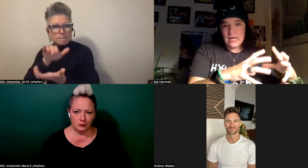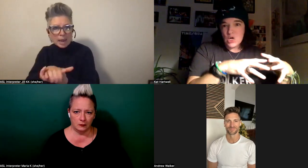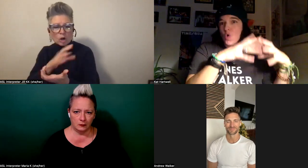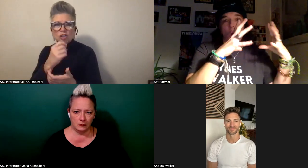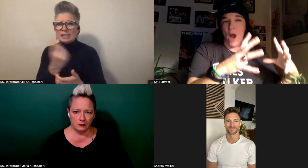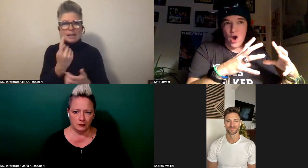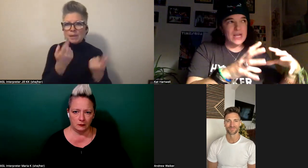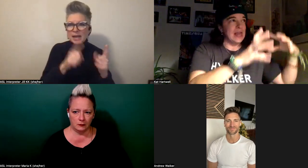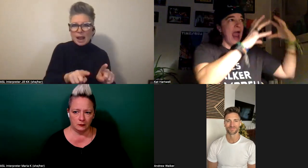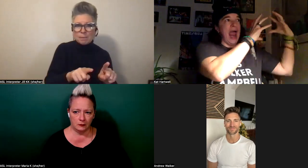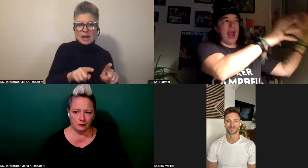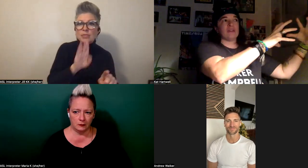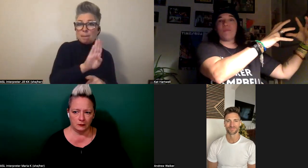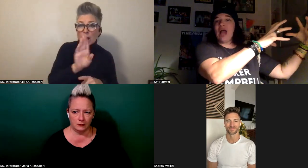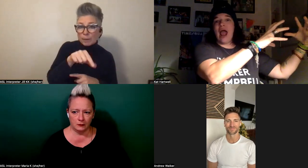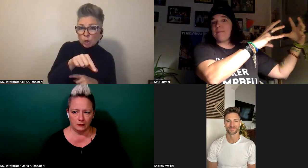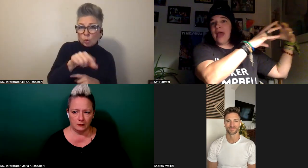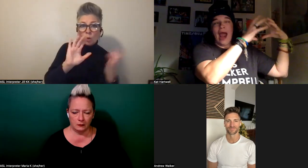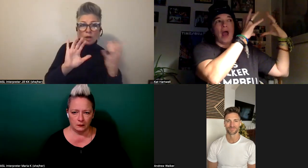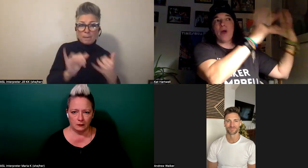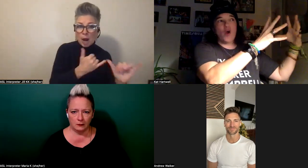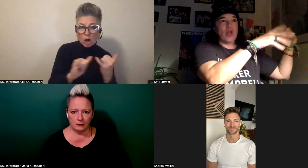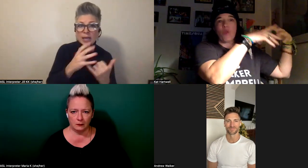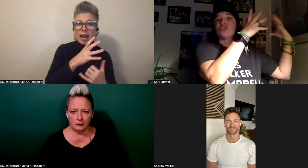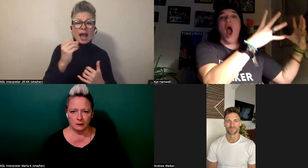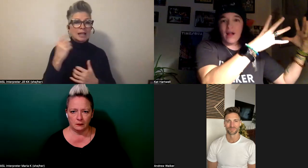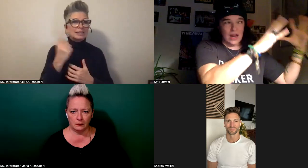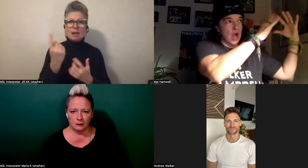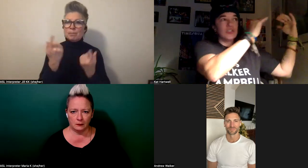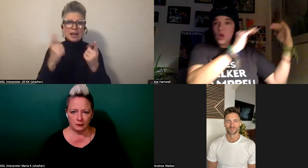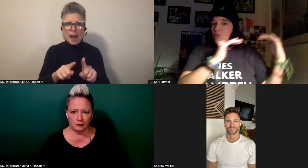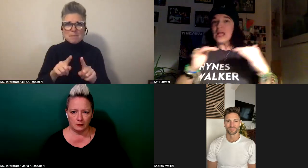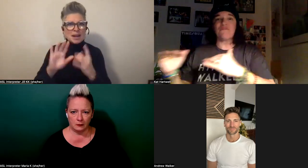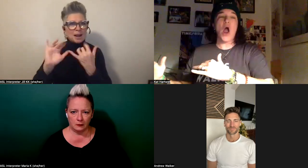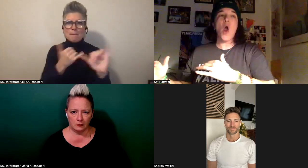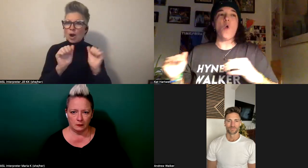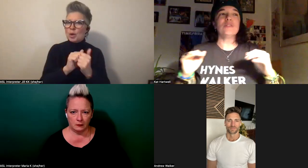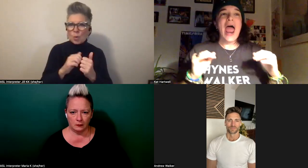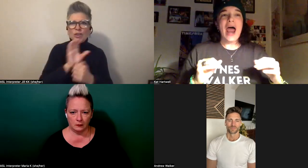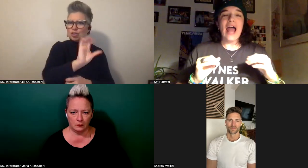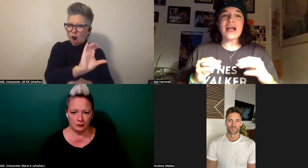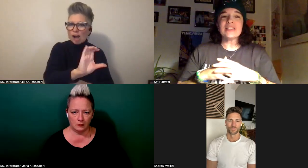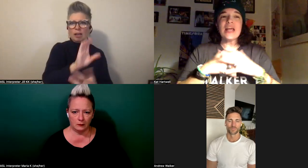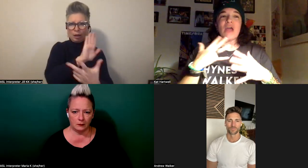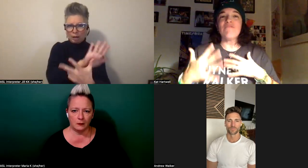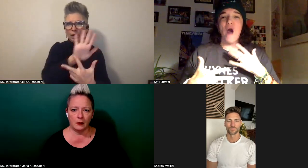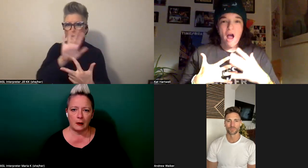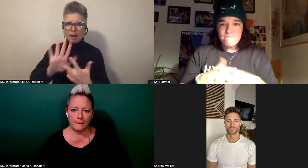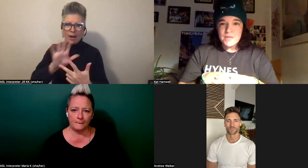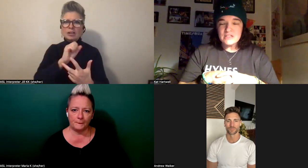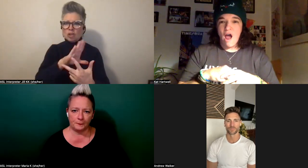the barbecue or party, and something happened at a party with chocolate. So it really flowed. And I could see